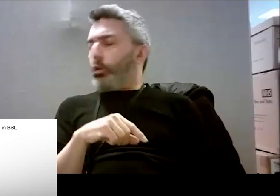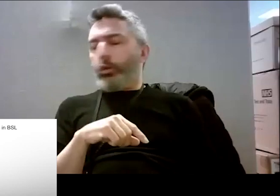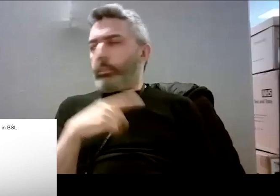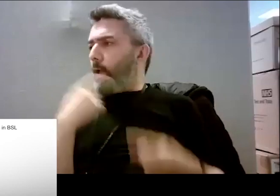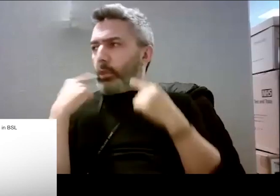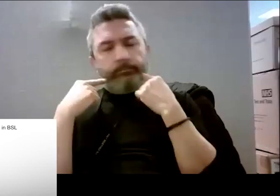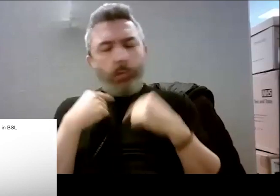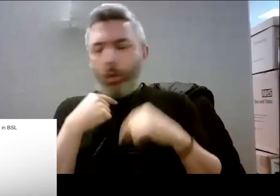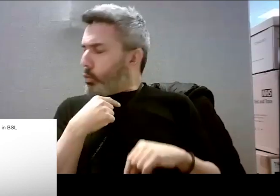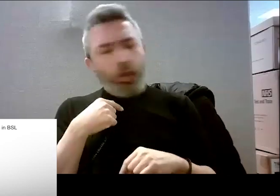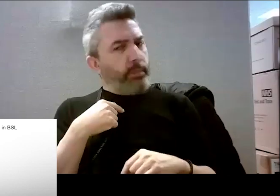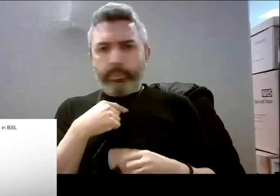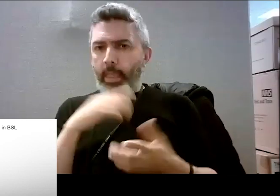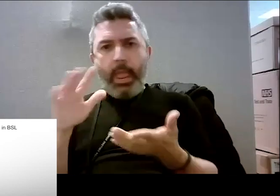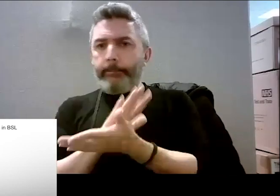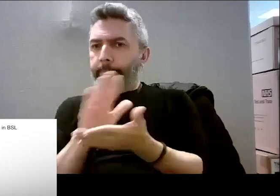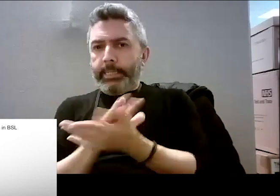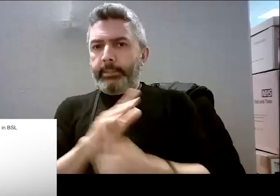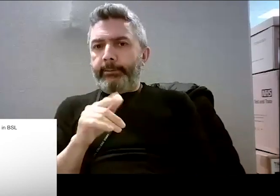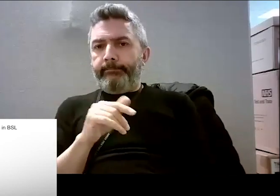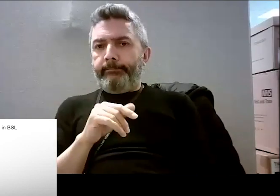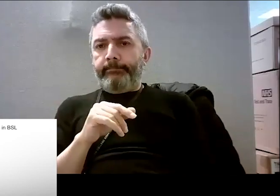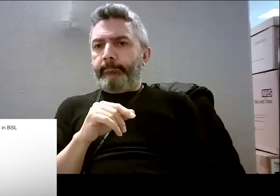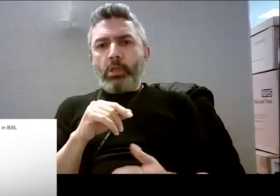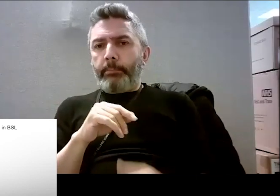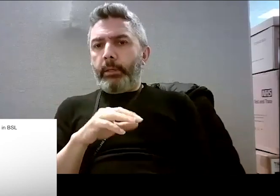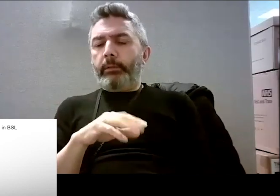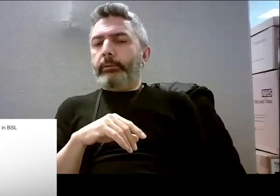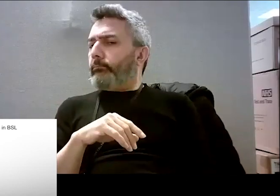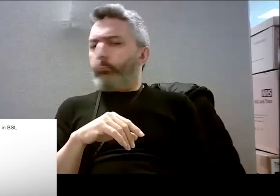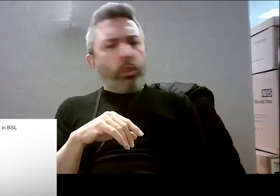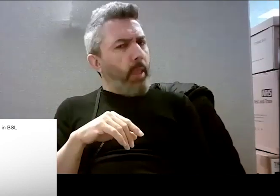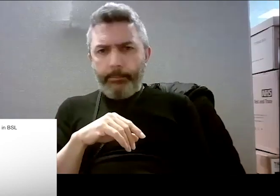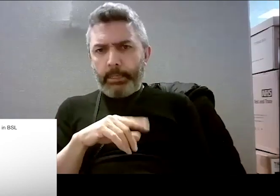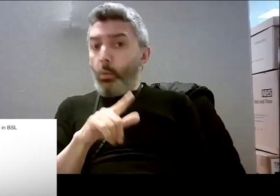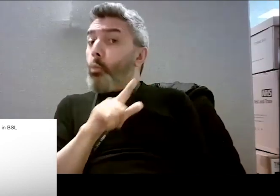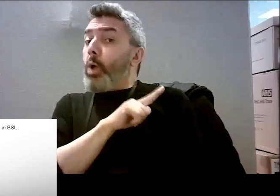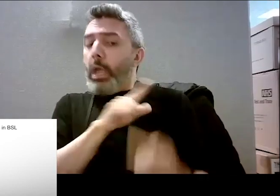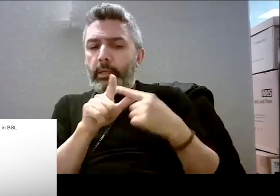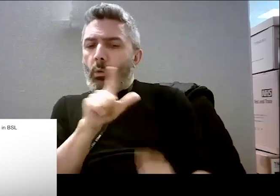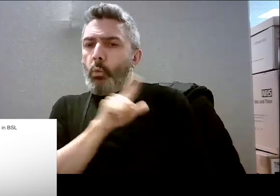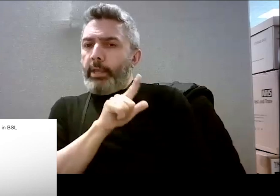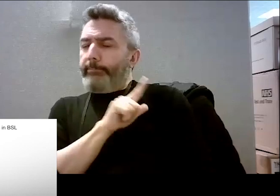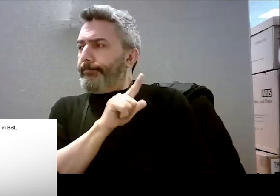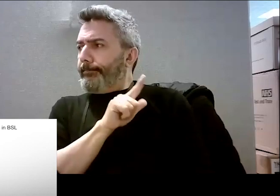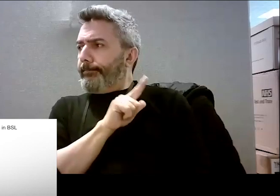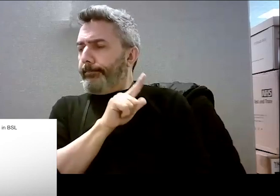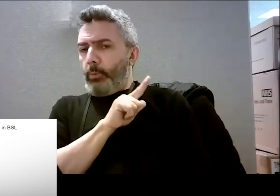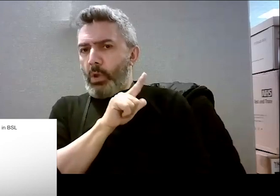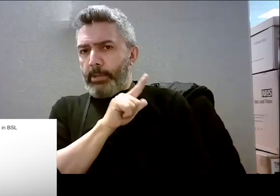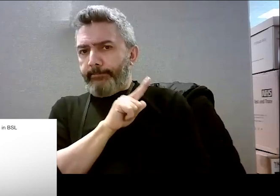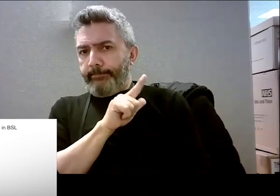You. So we shake our heads so that we're not, then happy. Why? This is the sign for